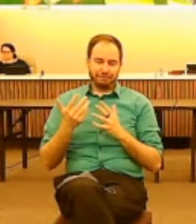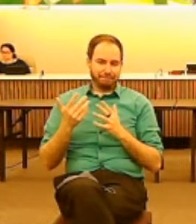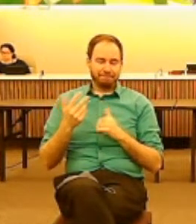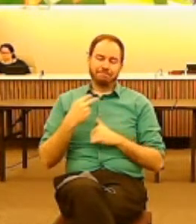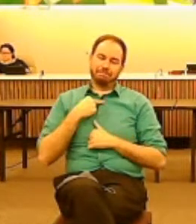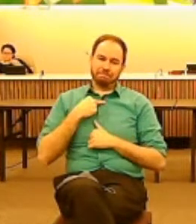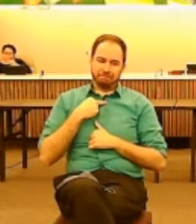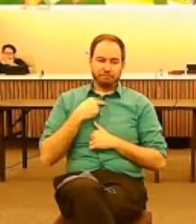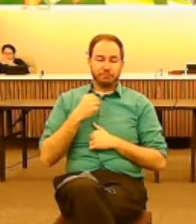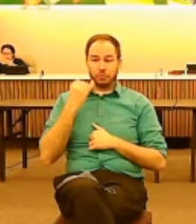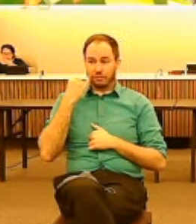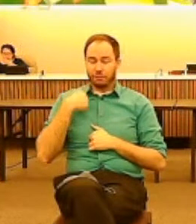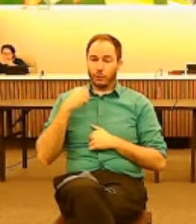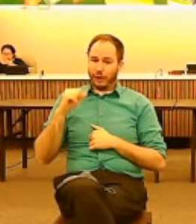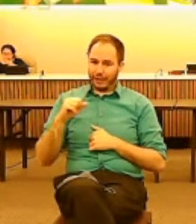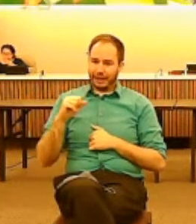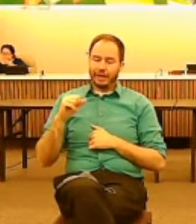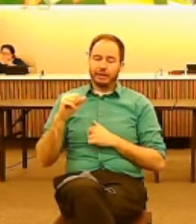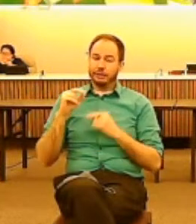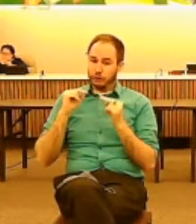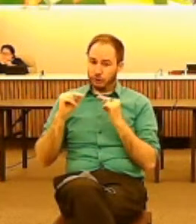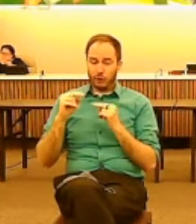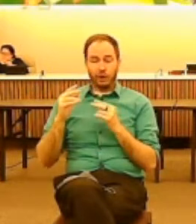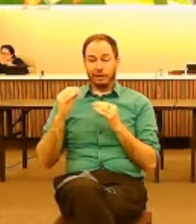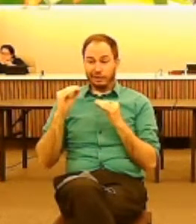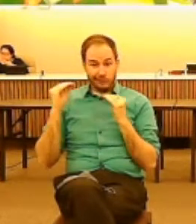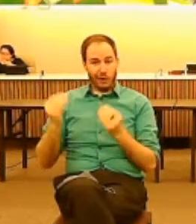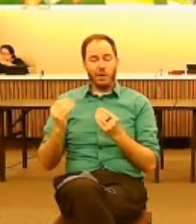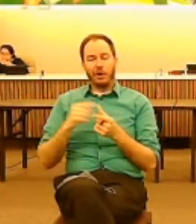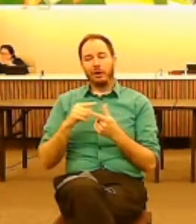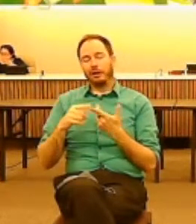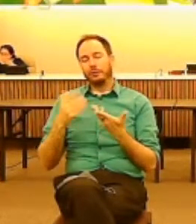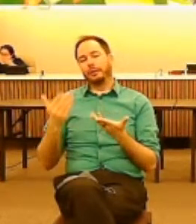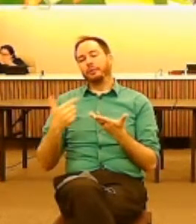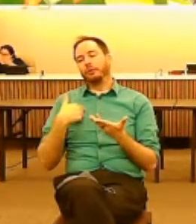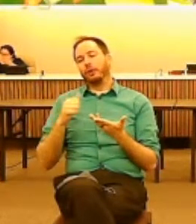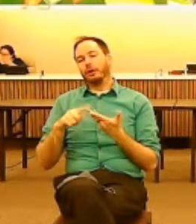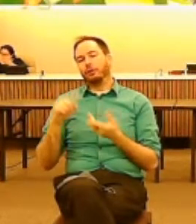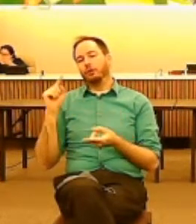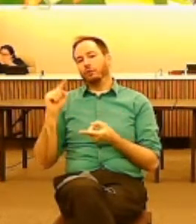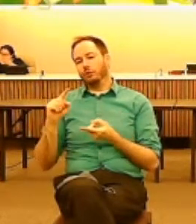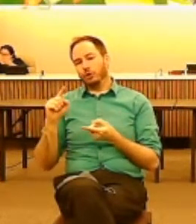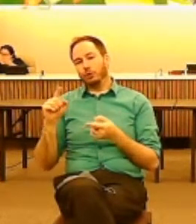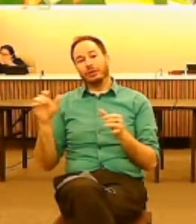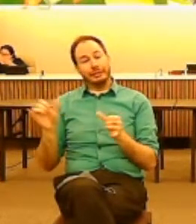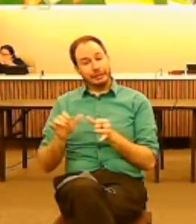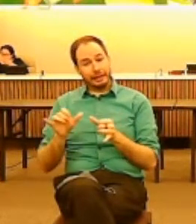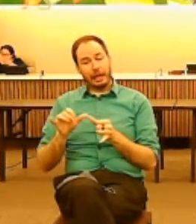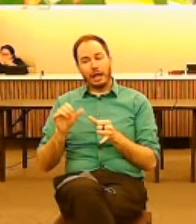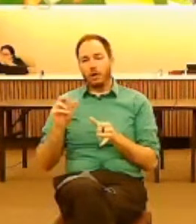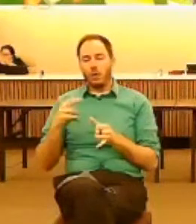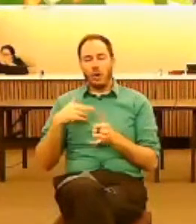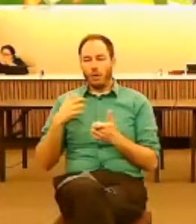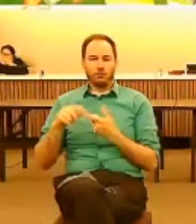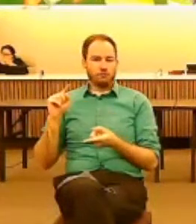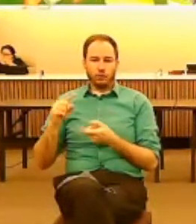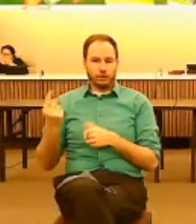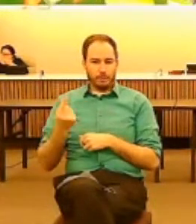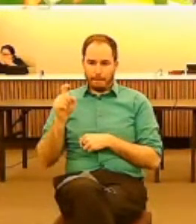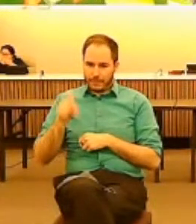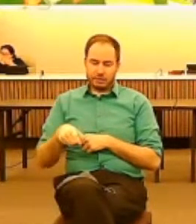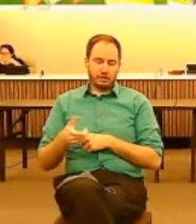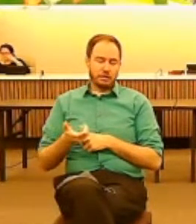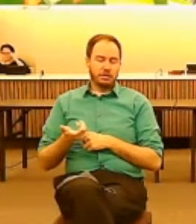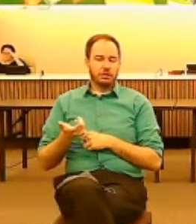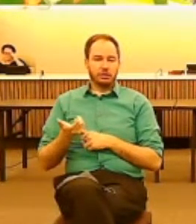but if we can't figure it out, we'll then look to see, can we reduce the scope, or, you know,